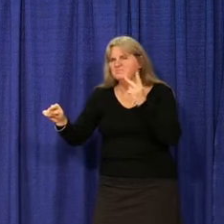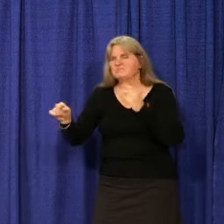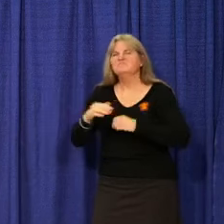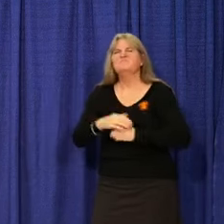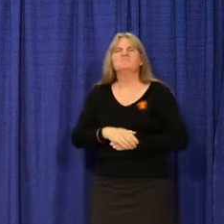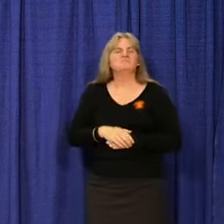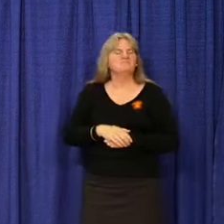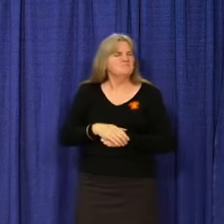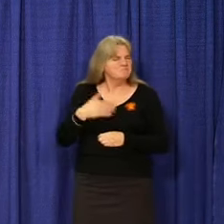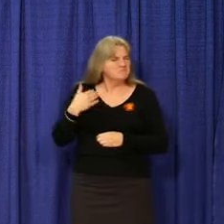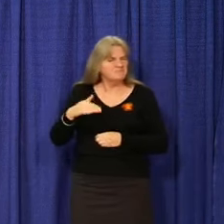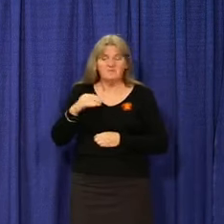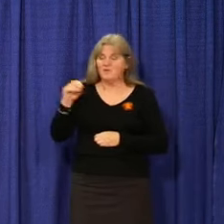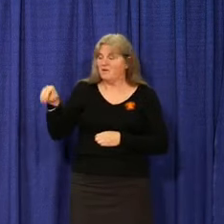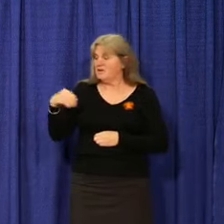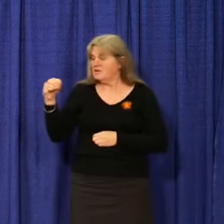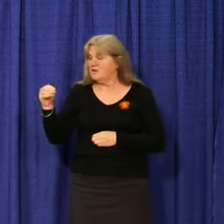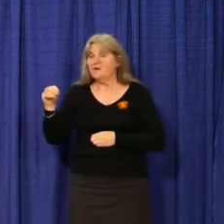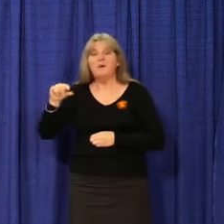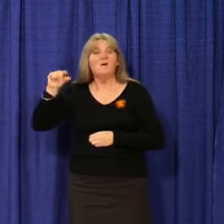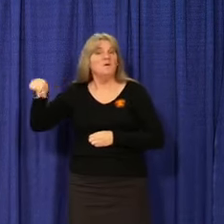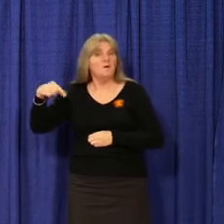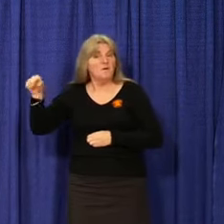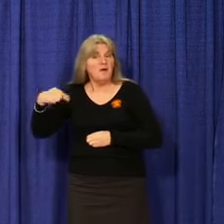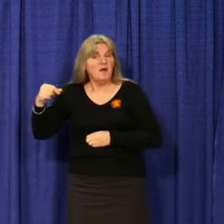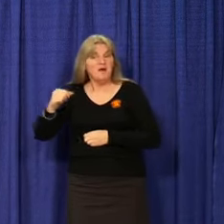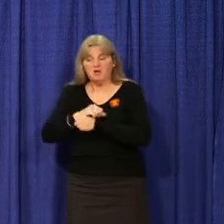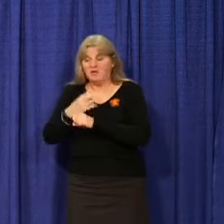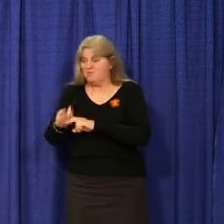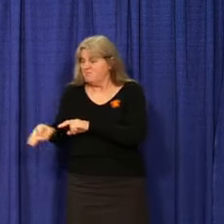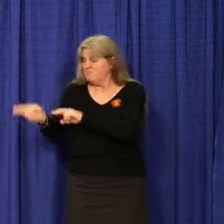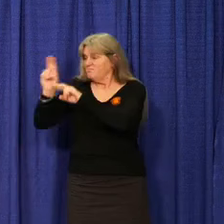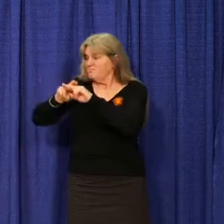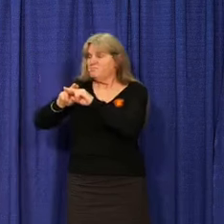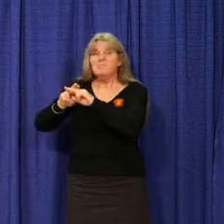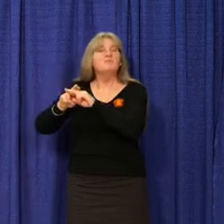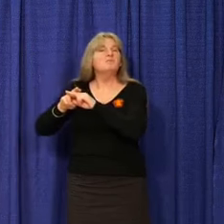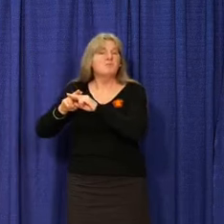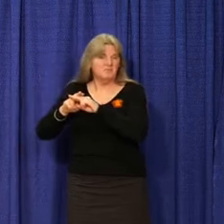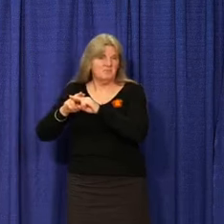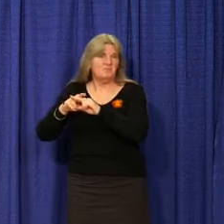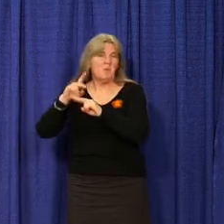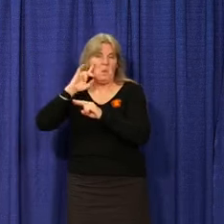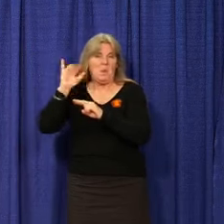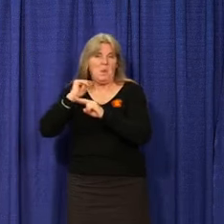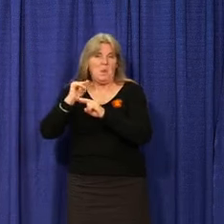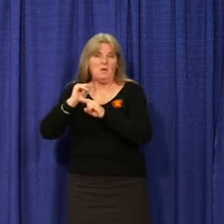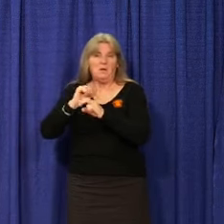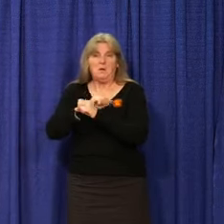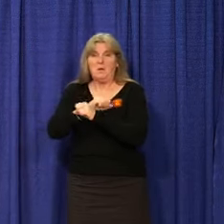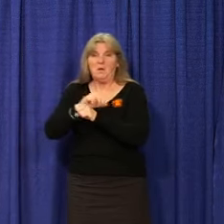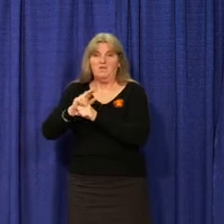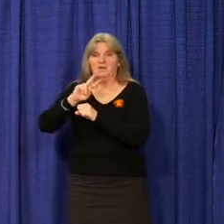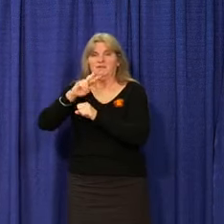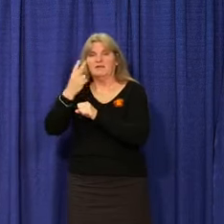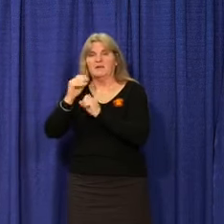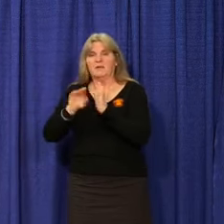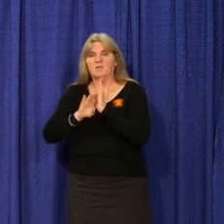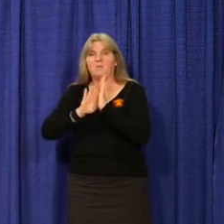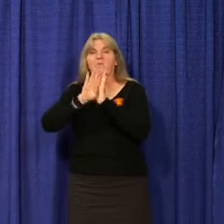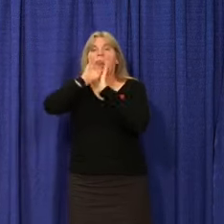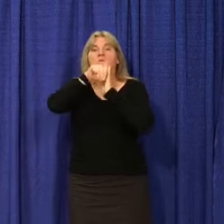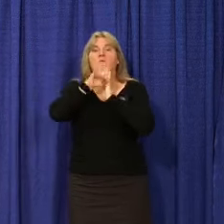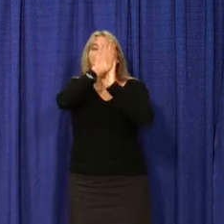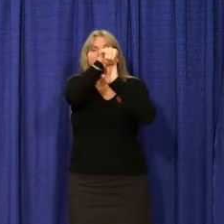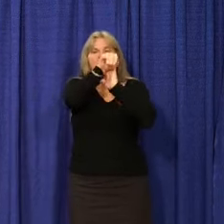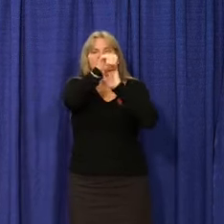Rising case counts in Ontario and Quebec indicate that the second wave of COVID-19 has arrived in